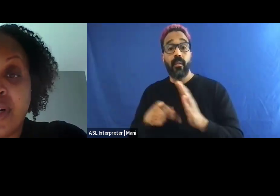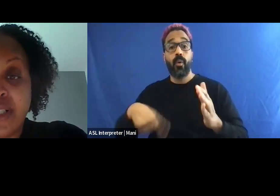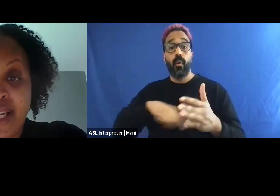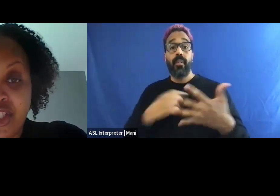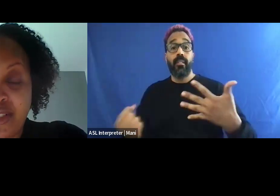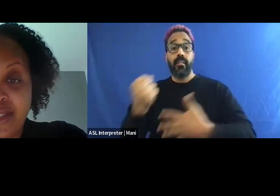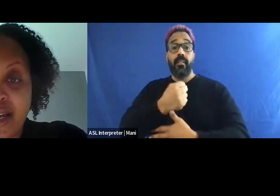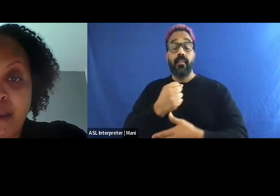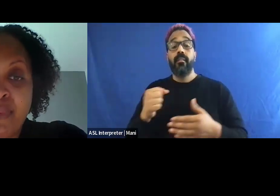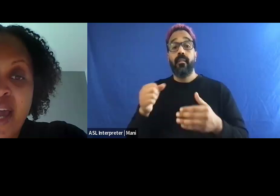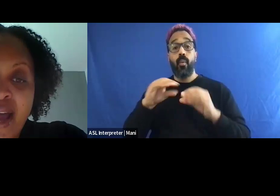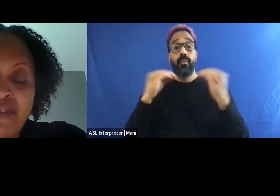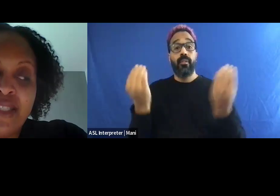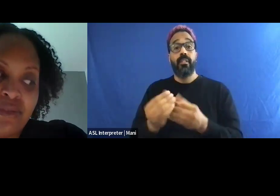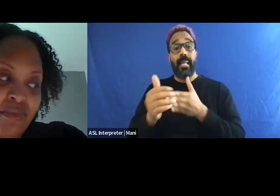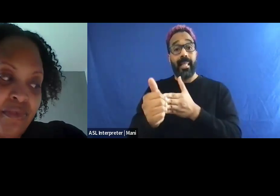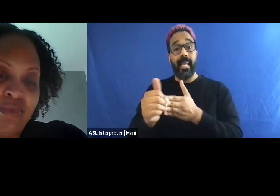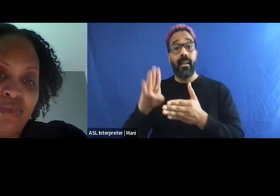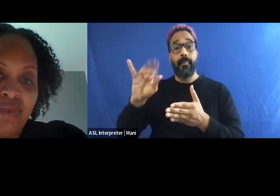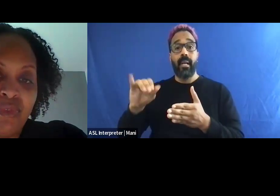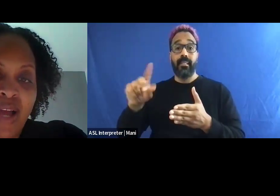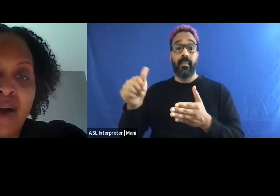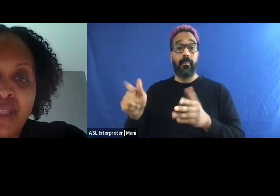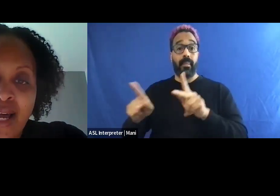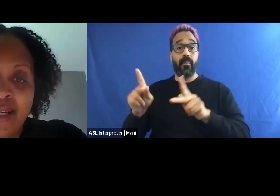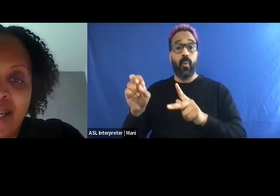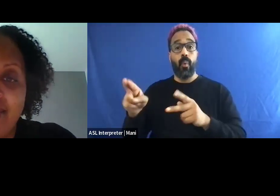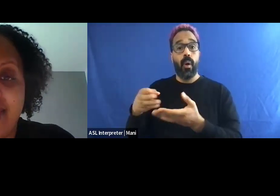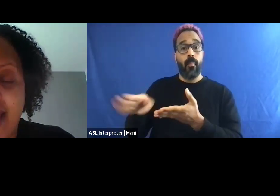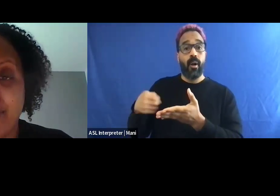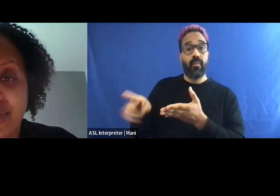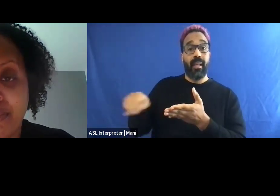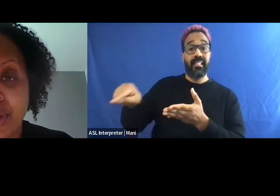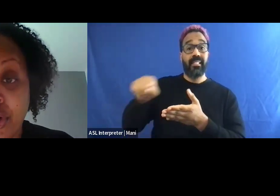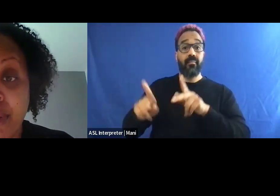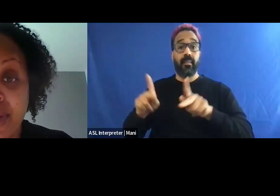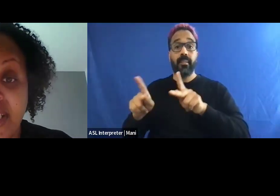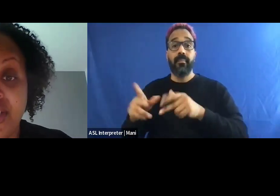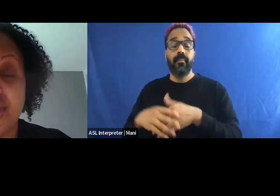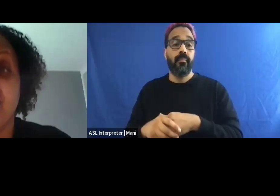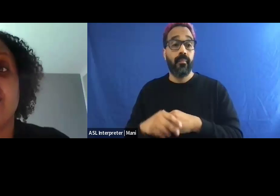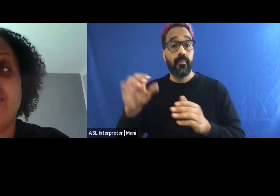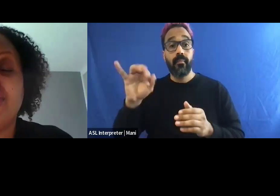marginalized-led organizations, but we have this outlined